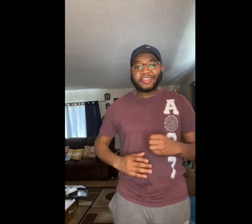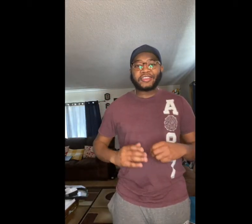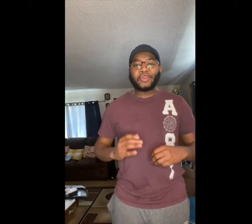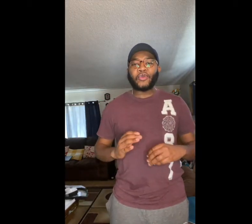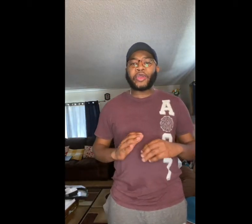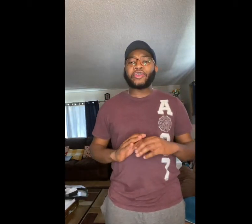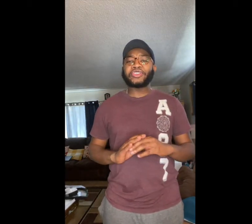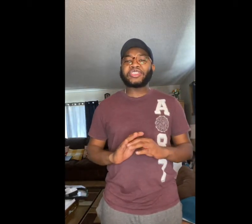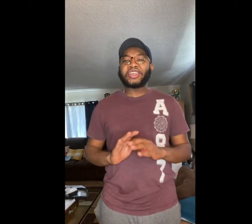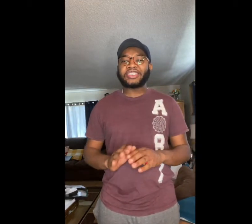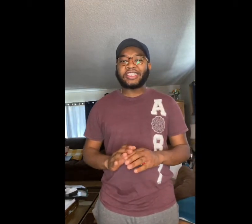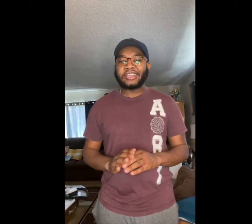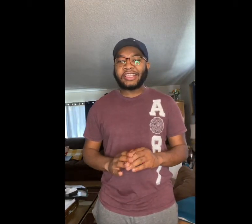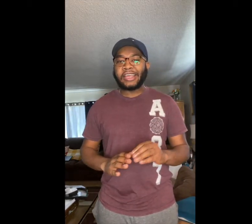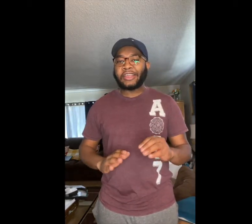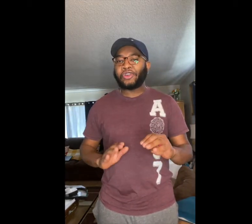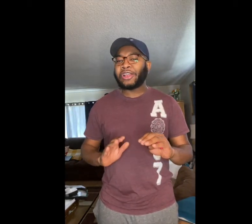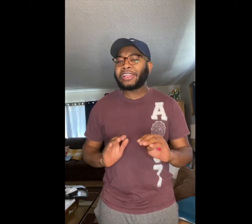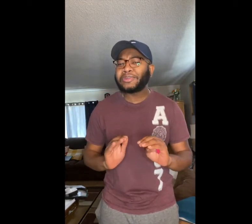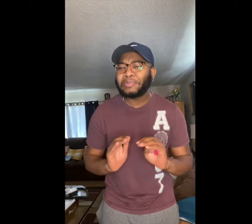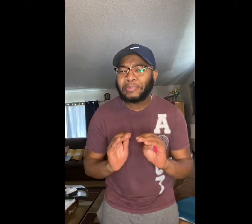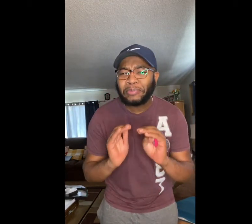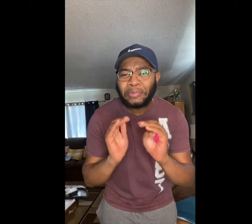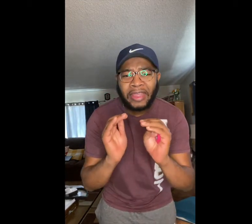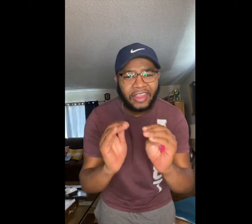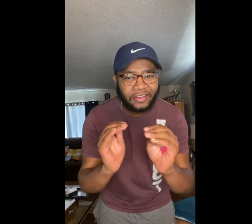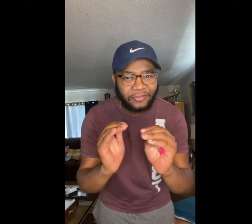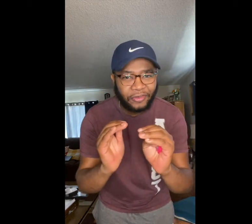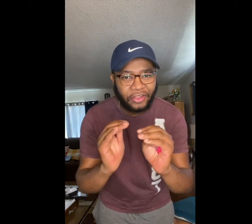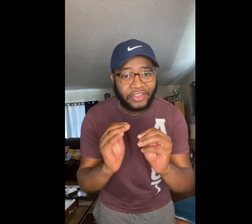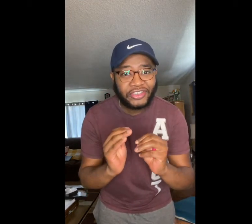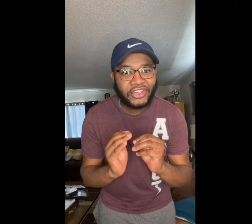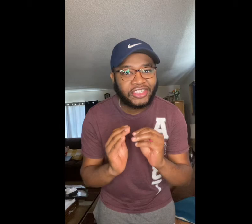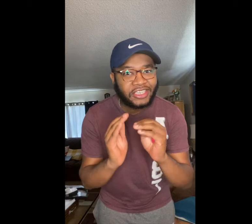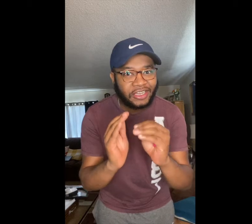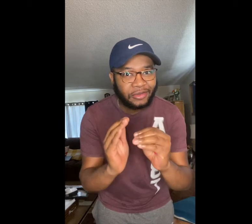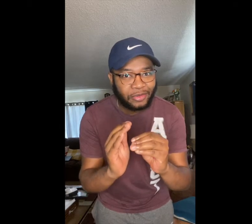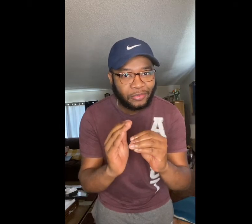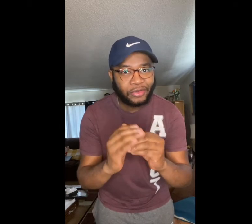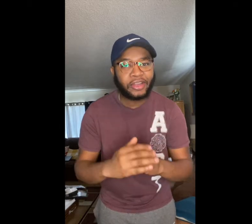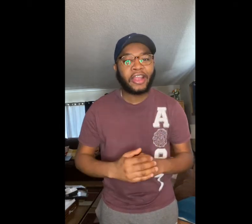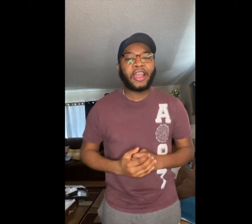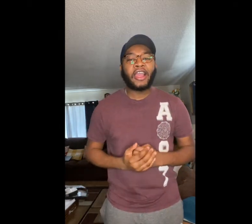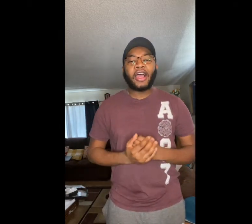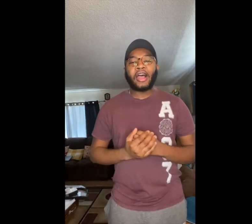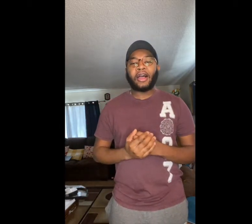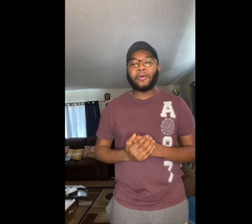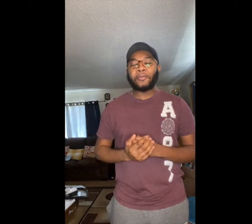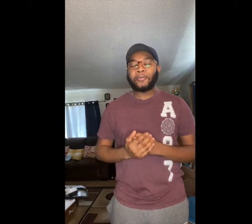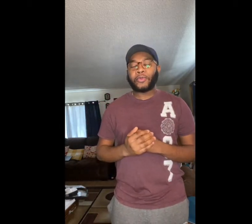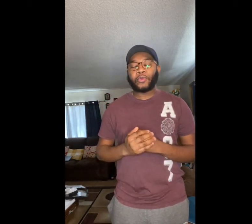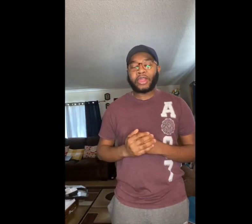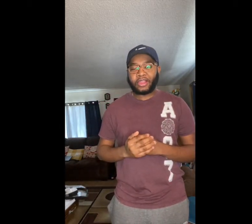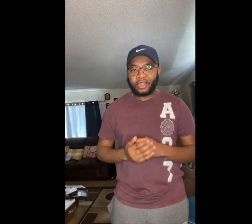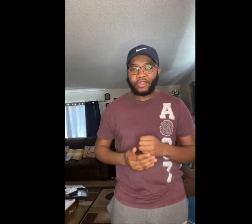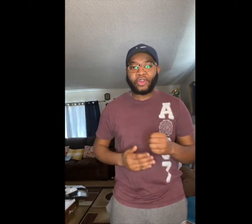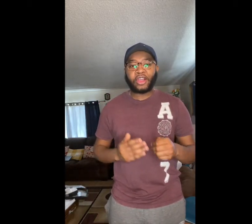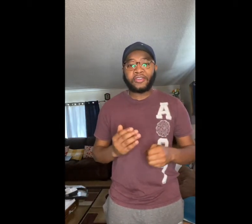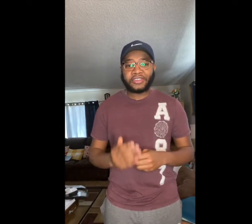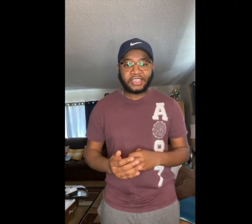so we're going to touch on go a little bit further, just a little bit more, with our